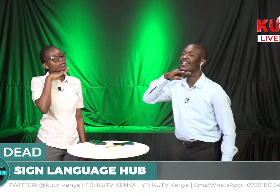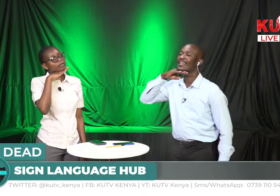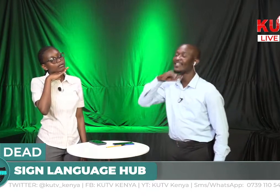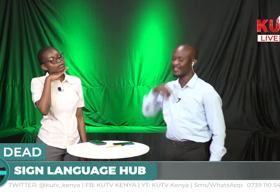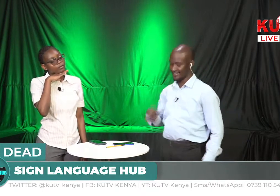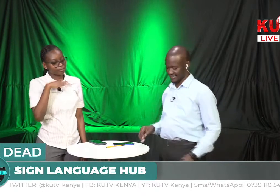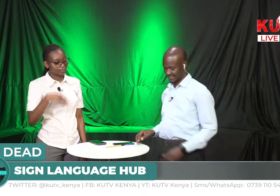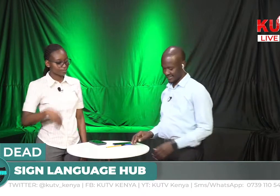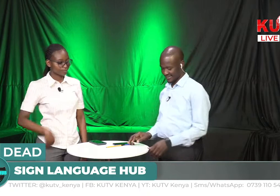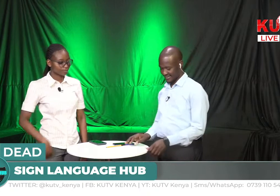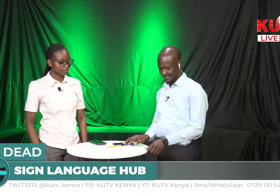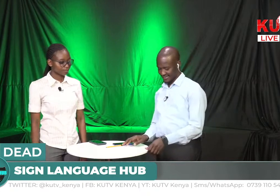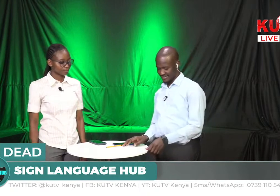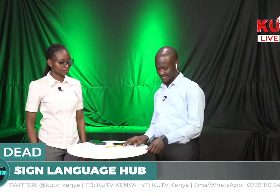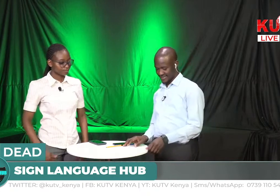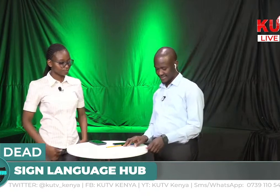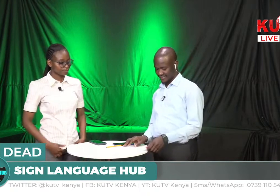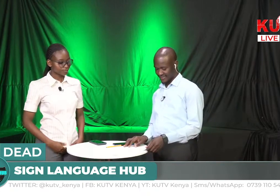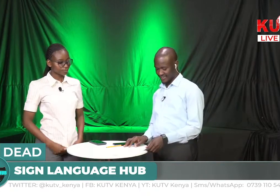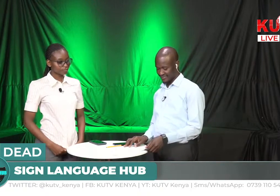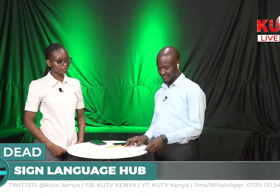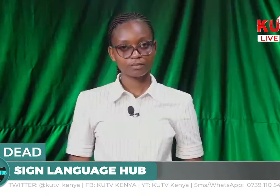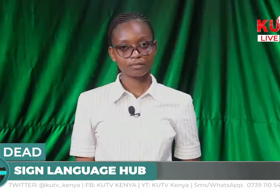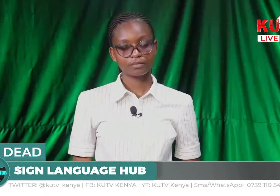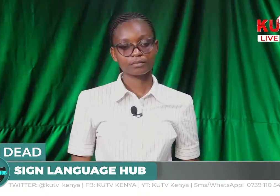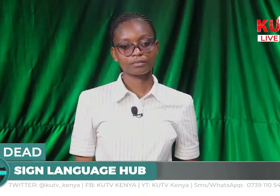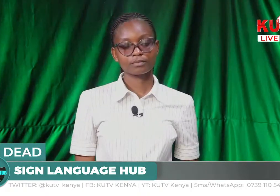Dead. All right, let's continue.